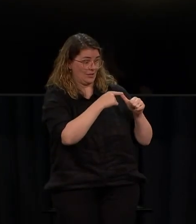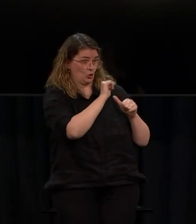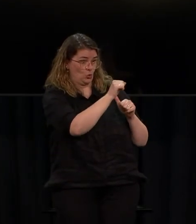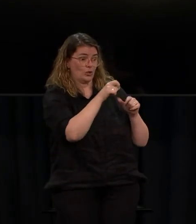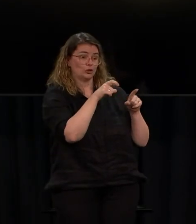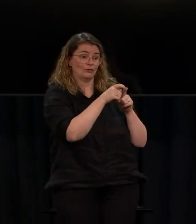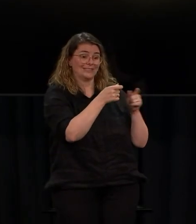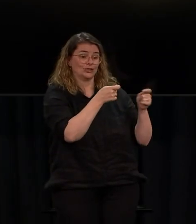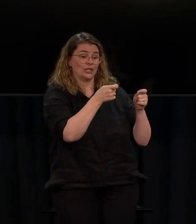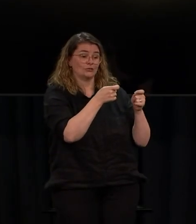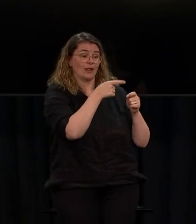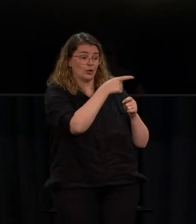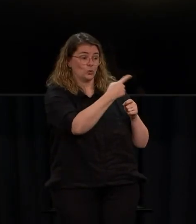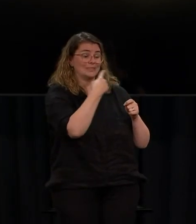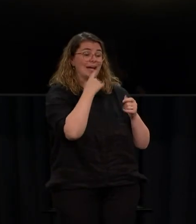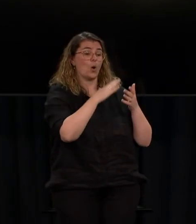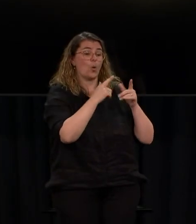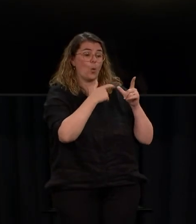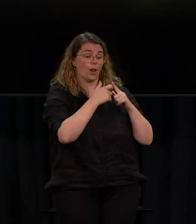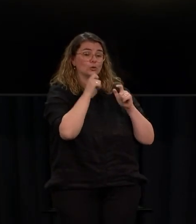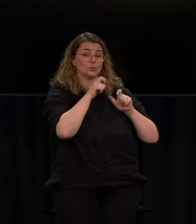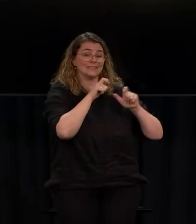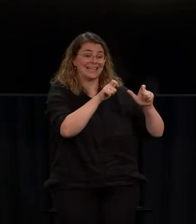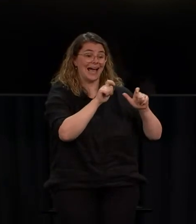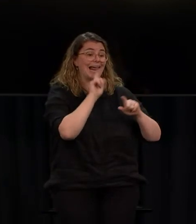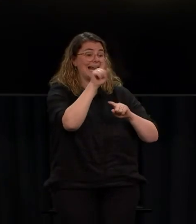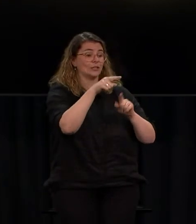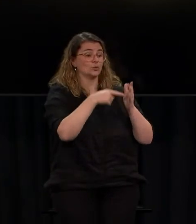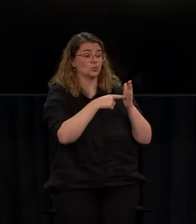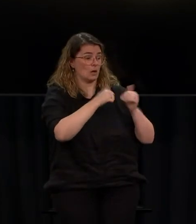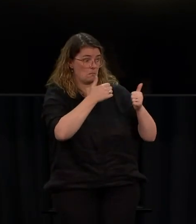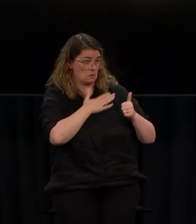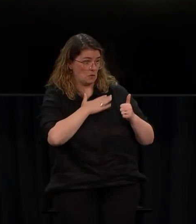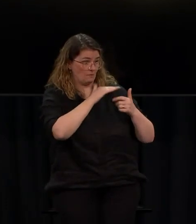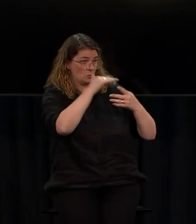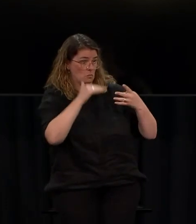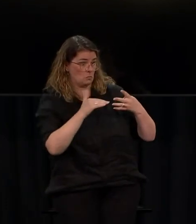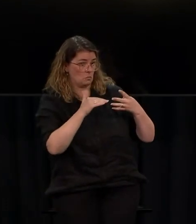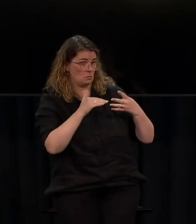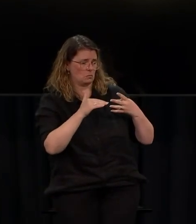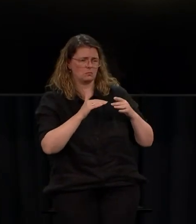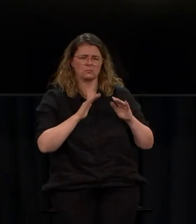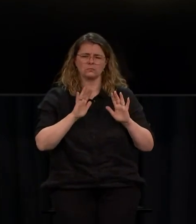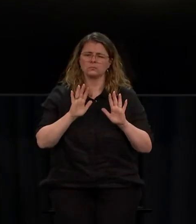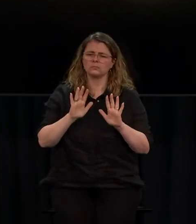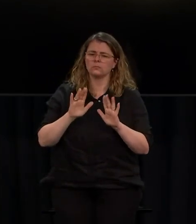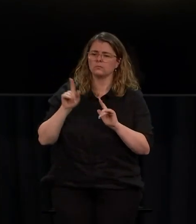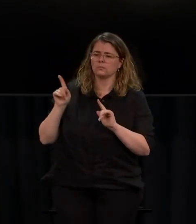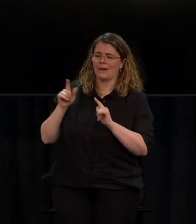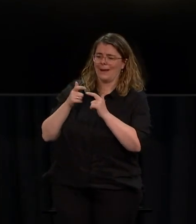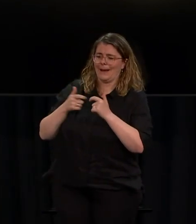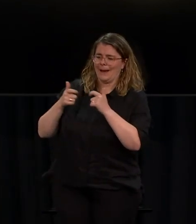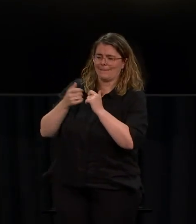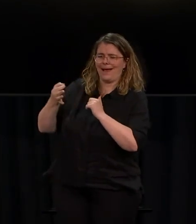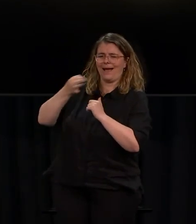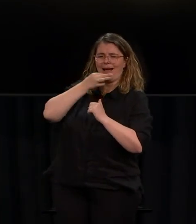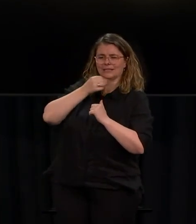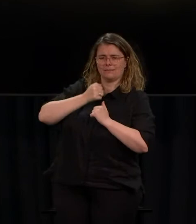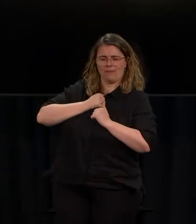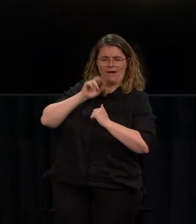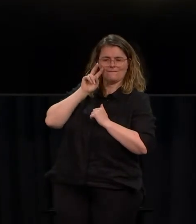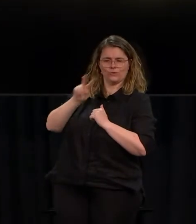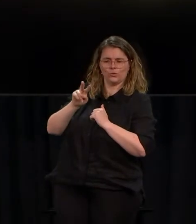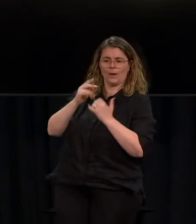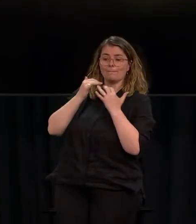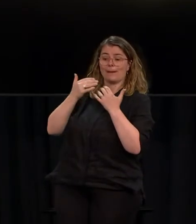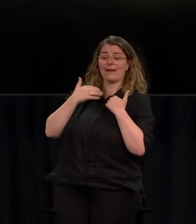Director General saying Auckland should not or should move next Tuesday? I was asked, Cabinet asked for my view on what the public